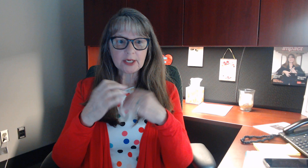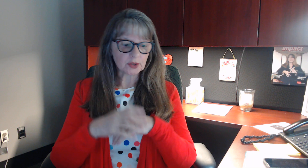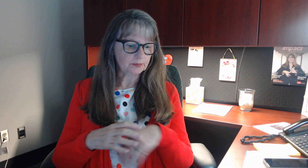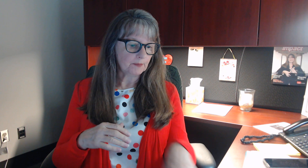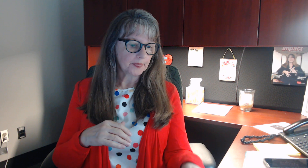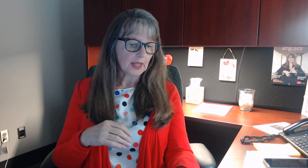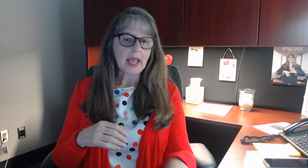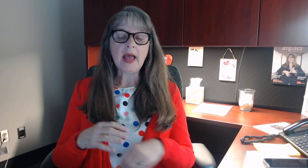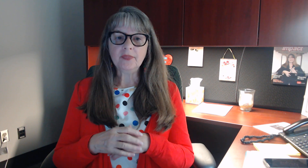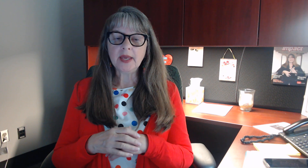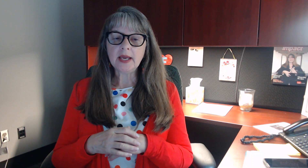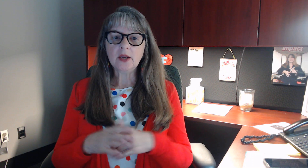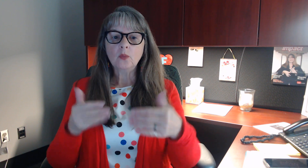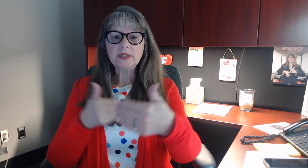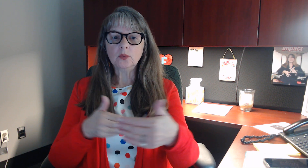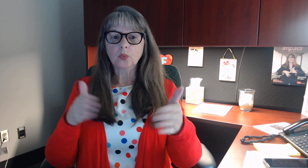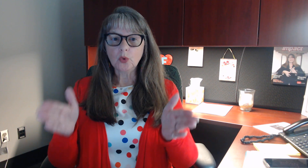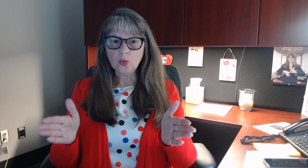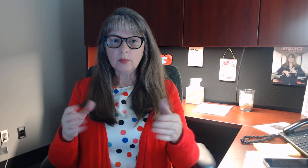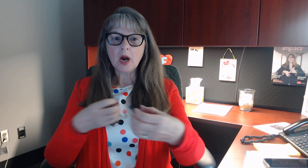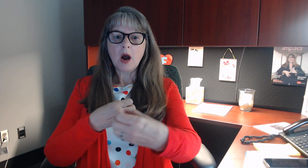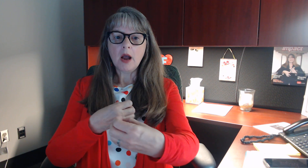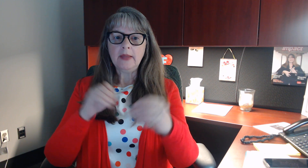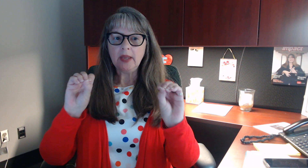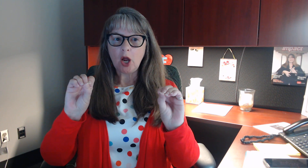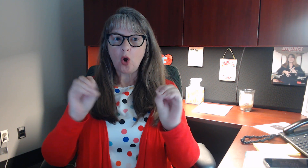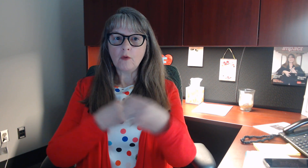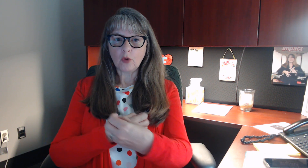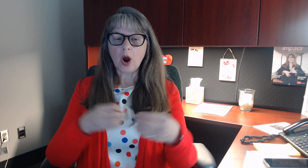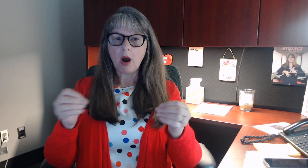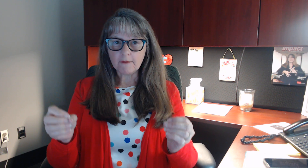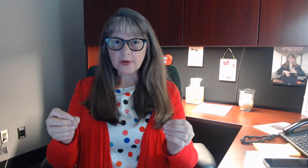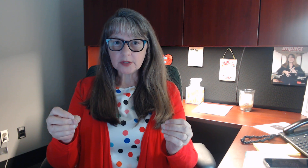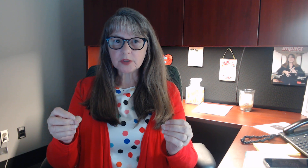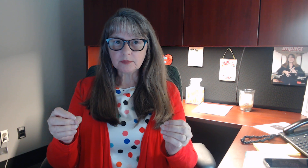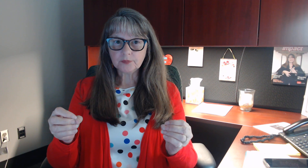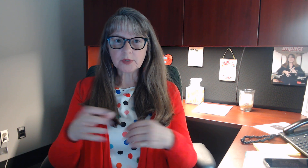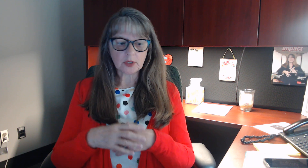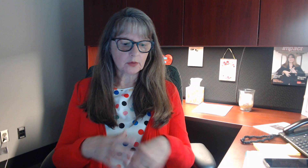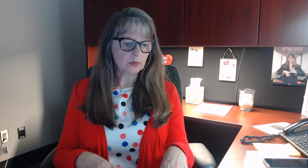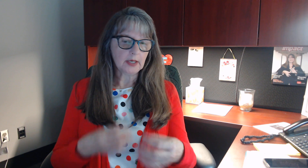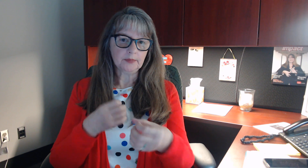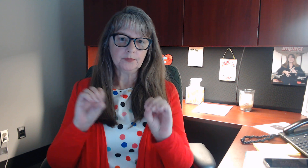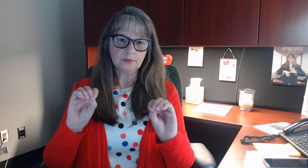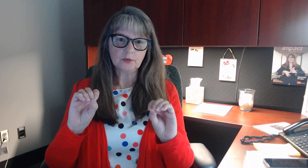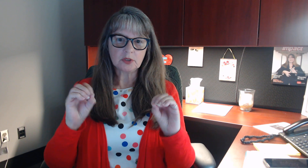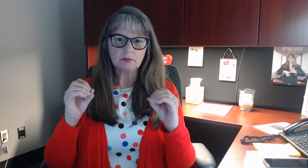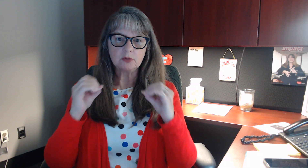organization. And then we did room and then an O for our office. So just those are